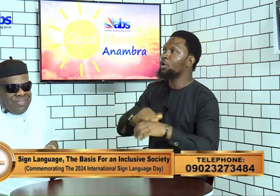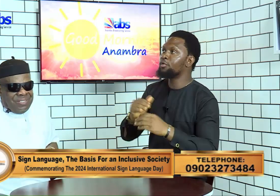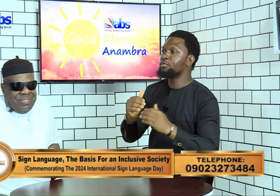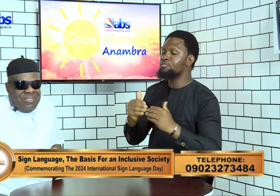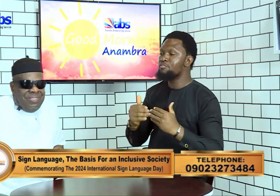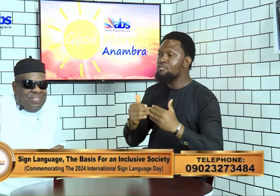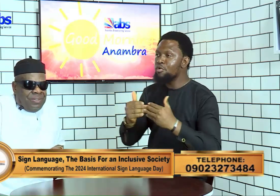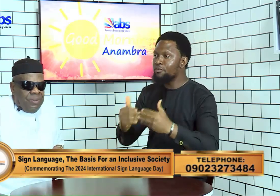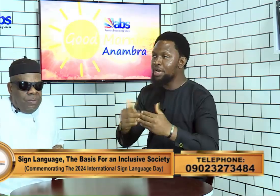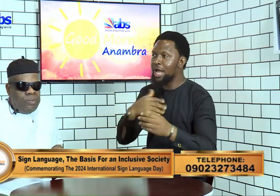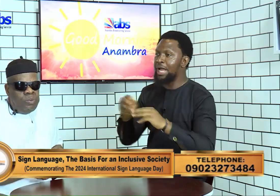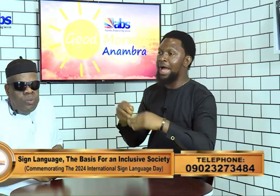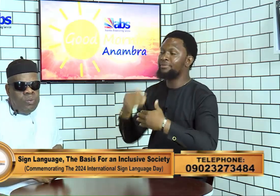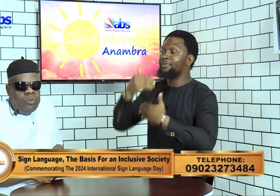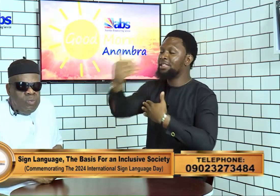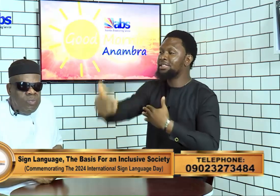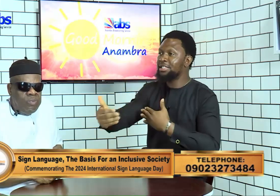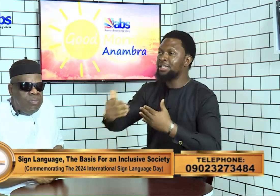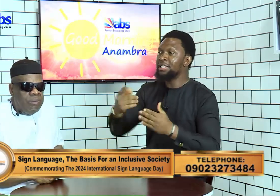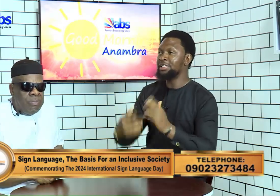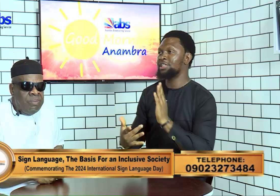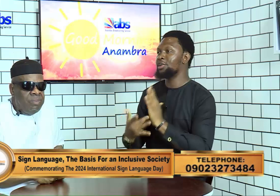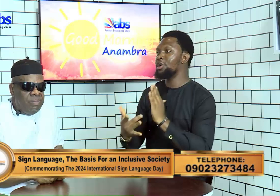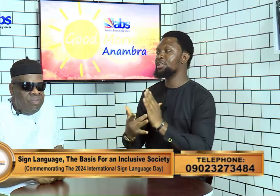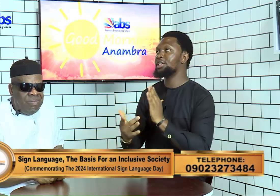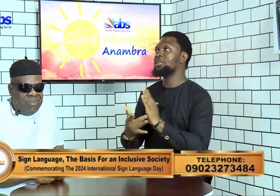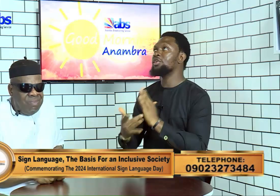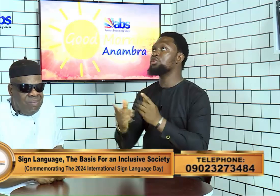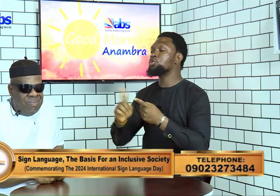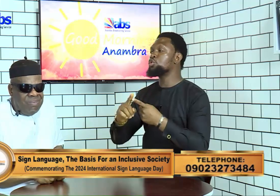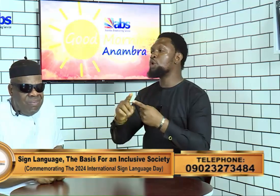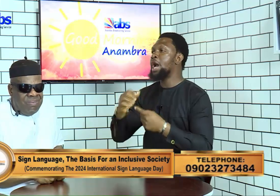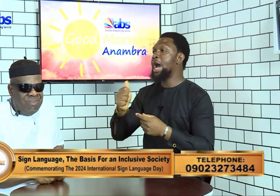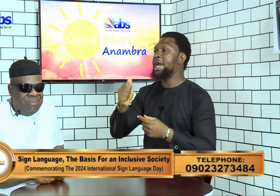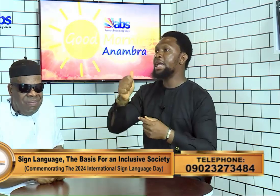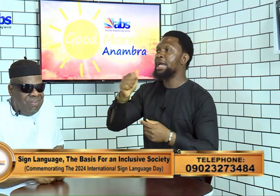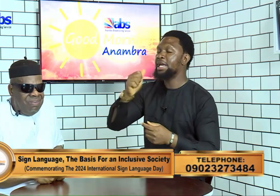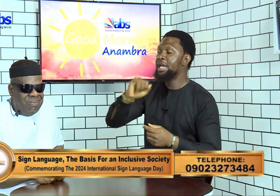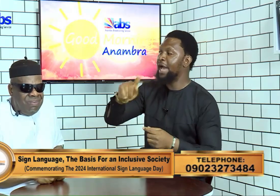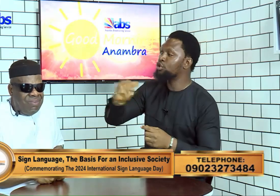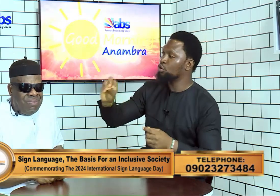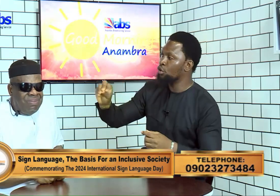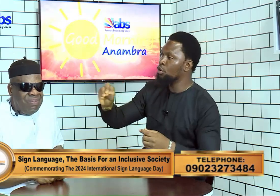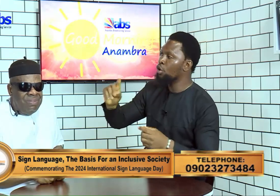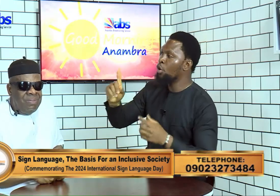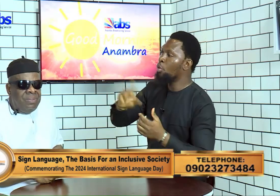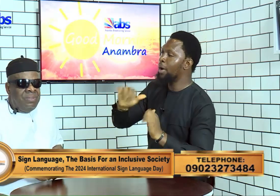working on moving and advancing the technology to an AI